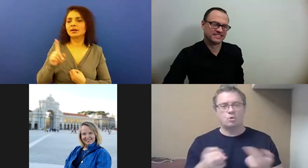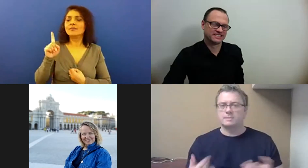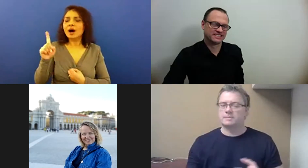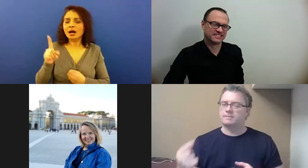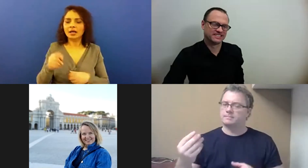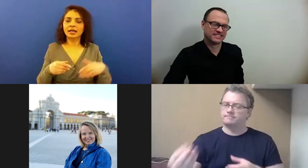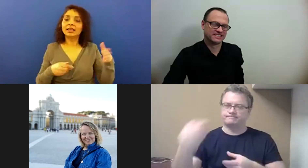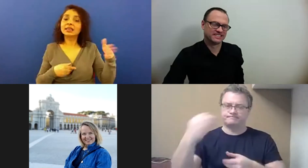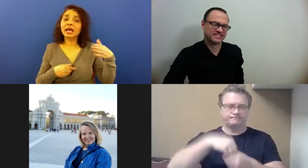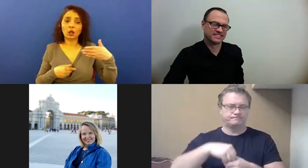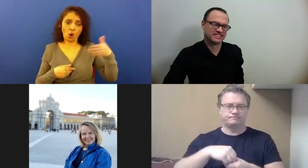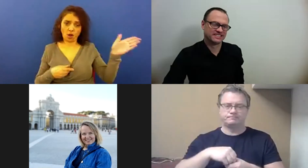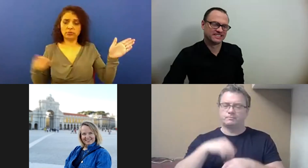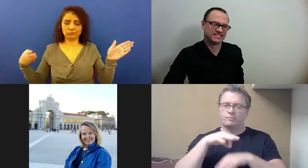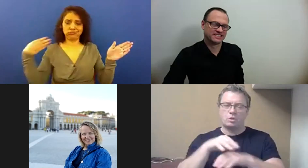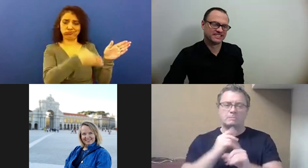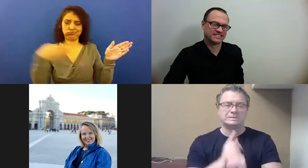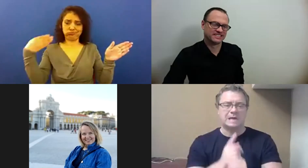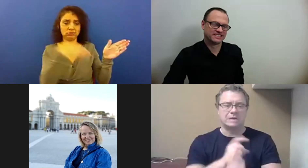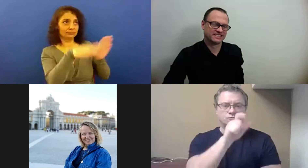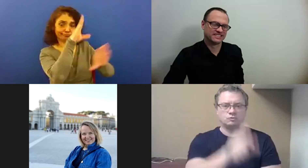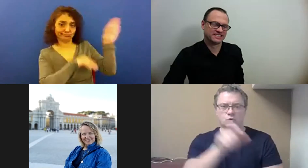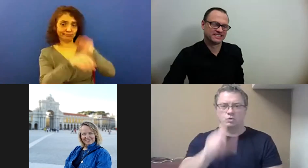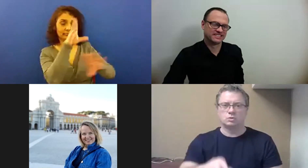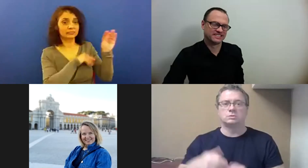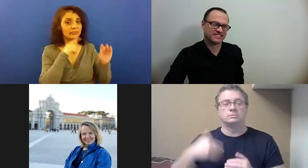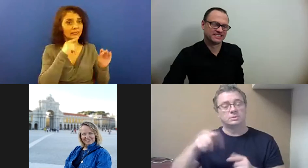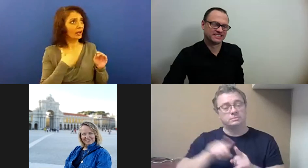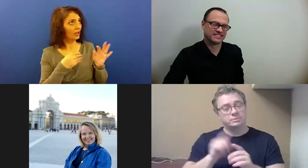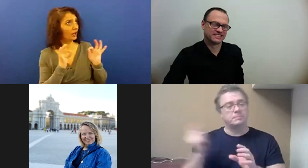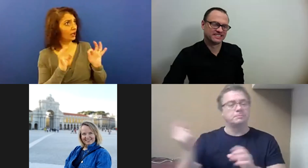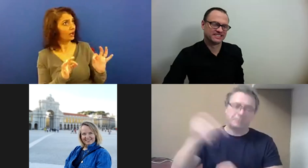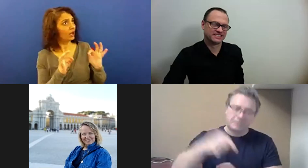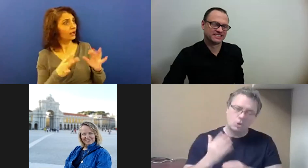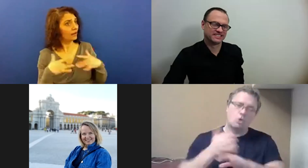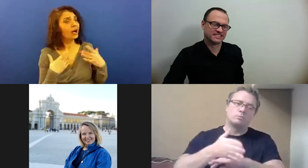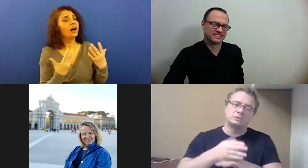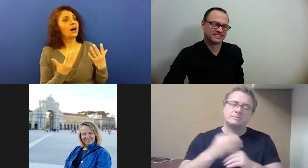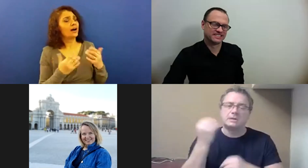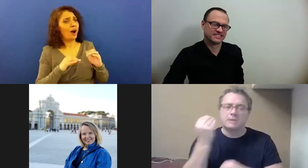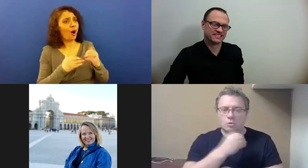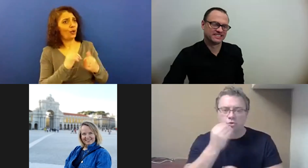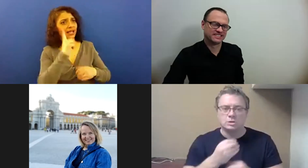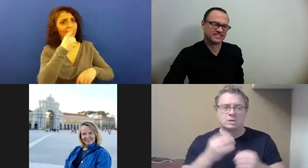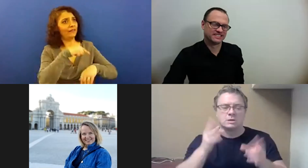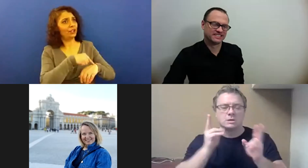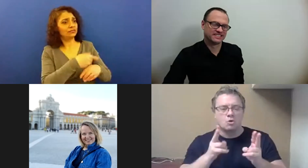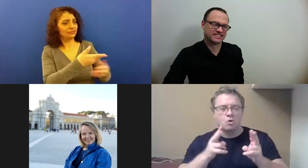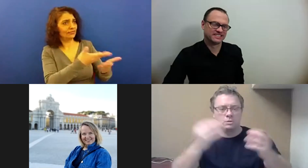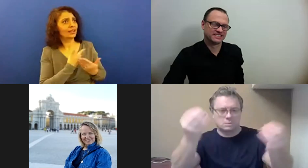told me I could not become a board member, but our door is open. You're welcome to come and observe our meetings.